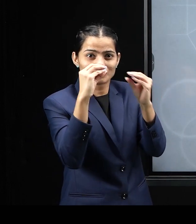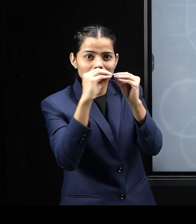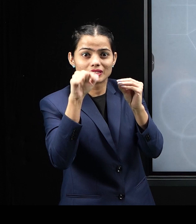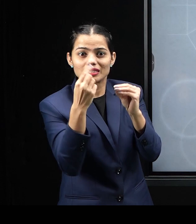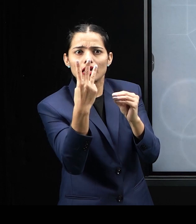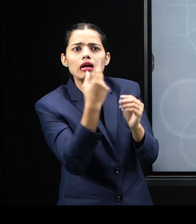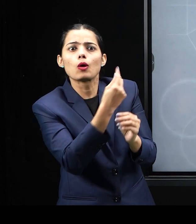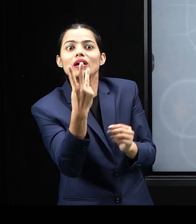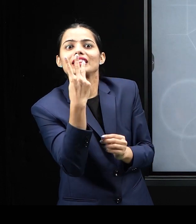and B.